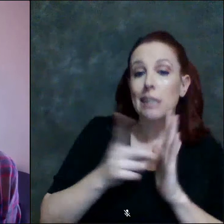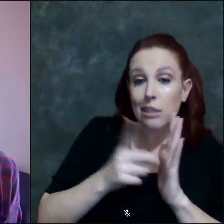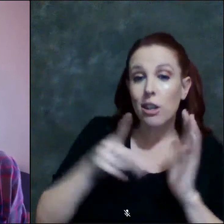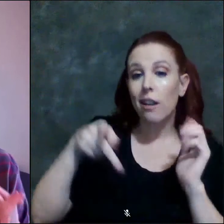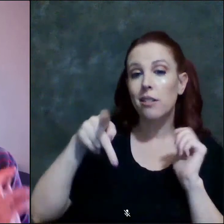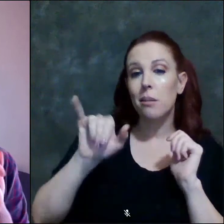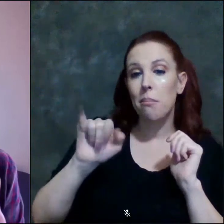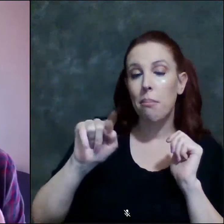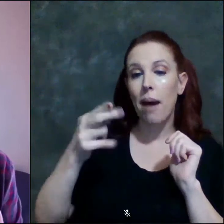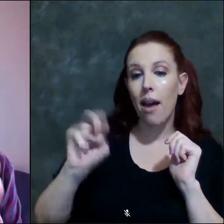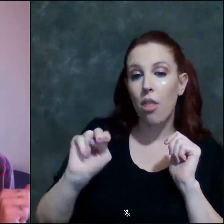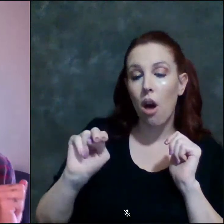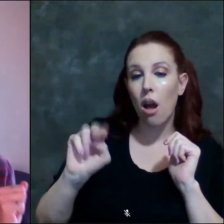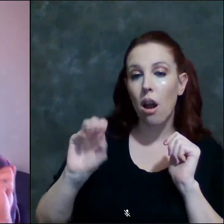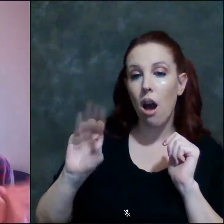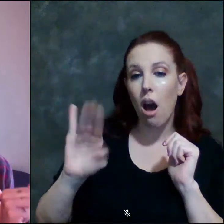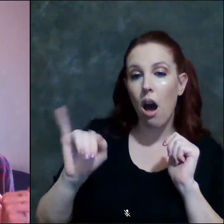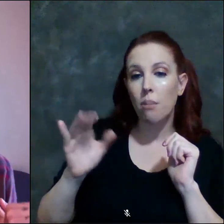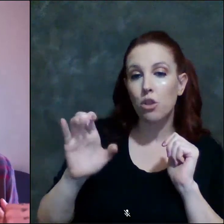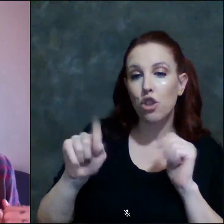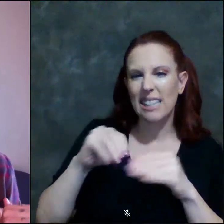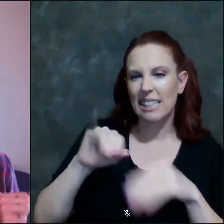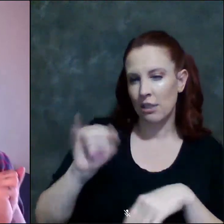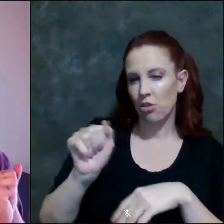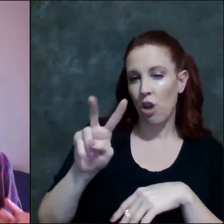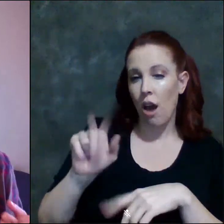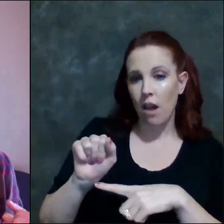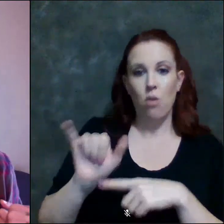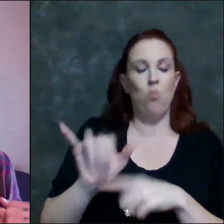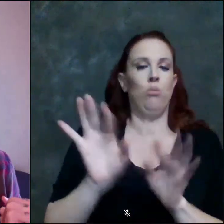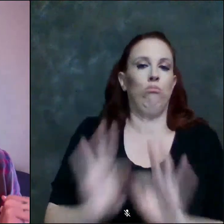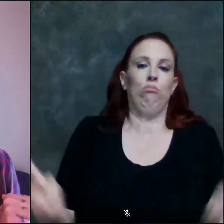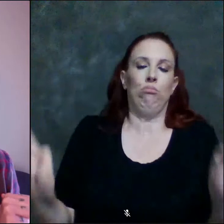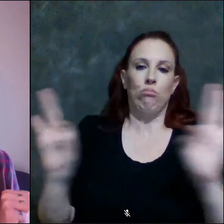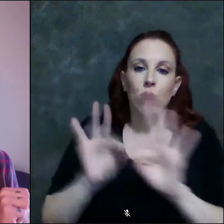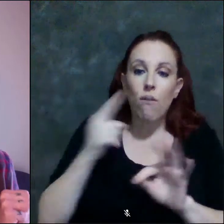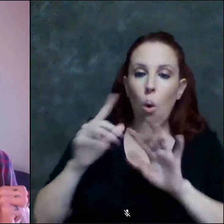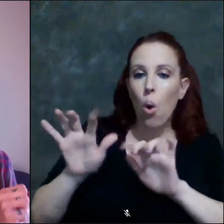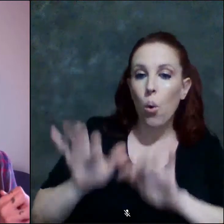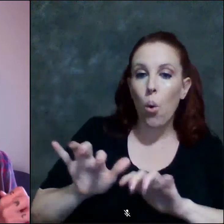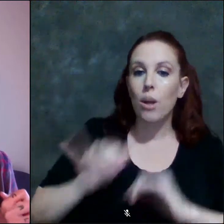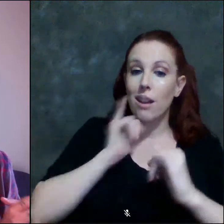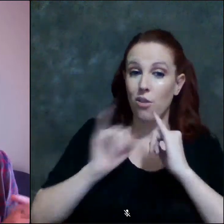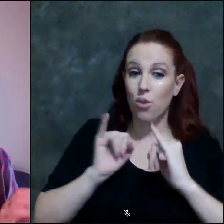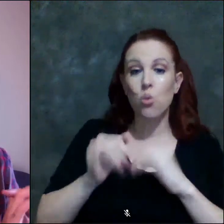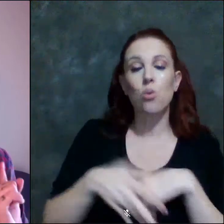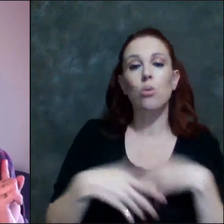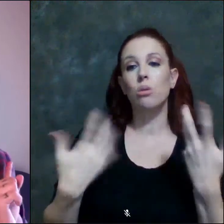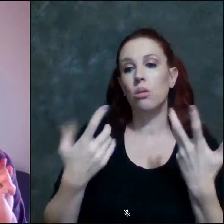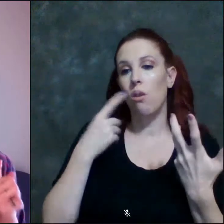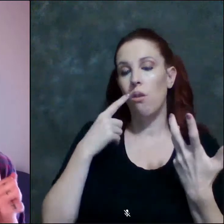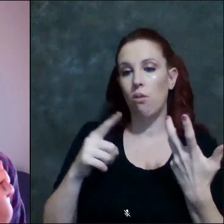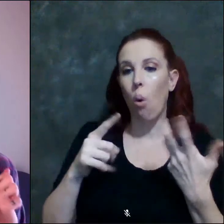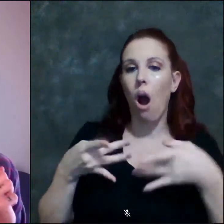in JavaScript, those are a really important and valuable tool for coding interviews, for making optimal solutions.